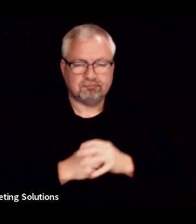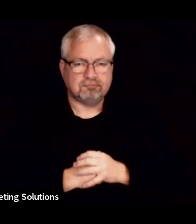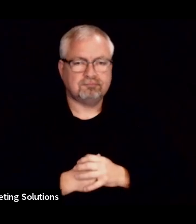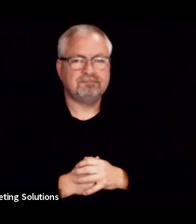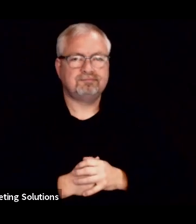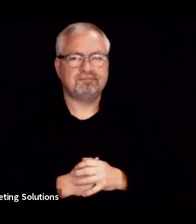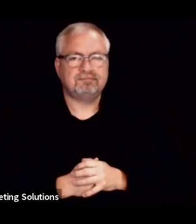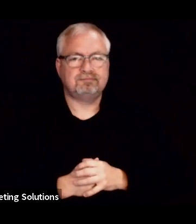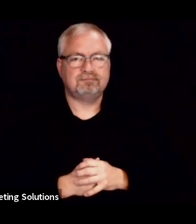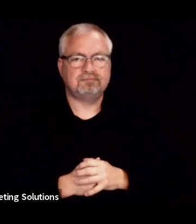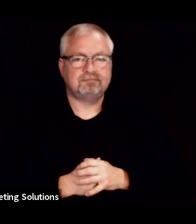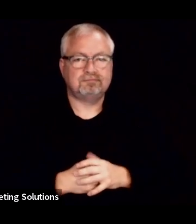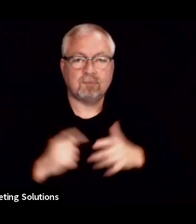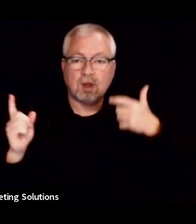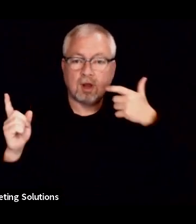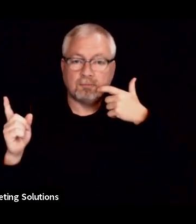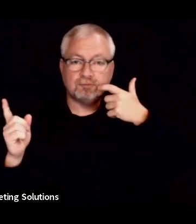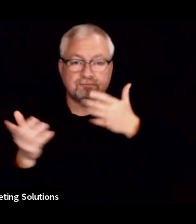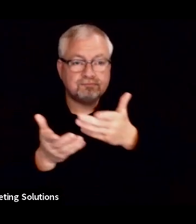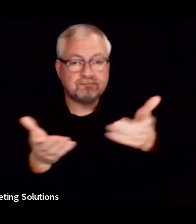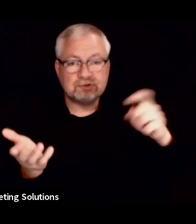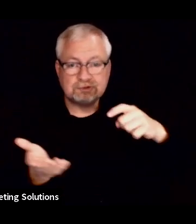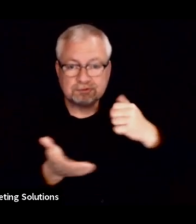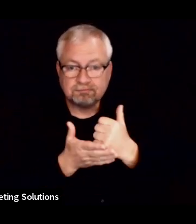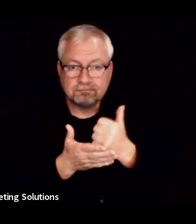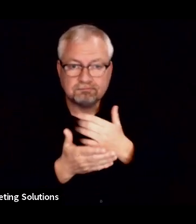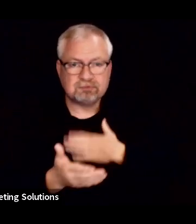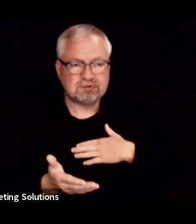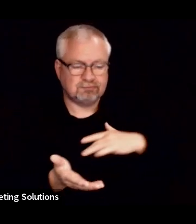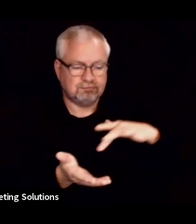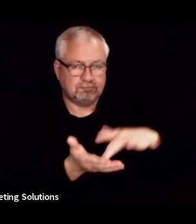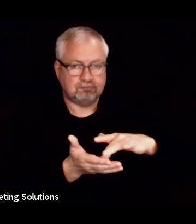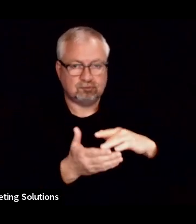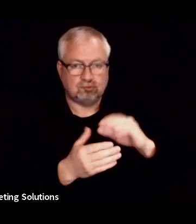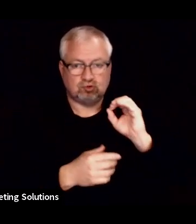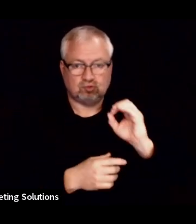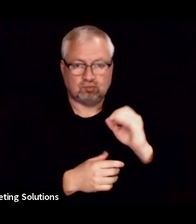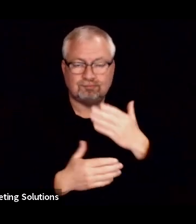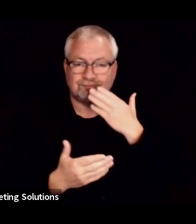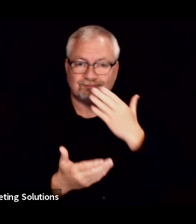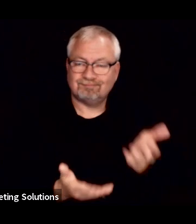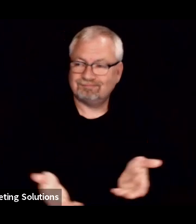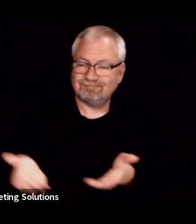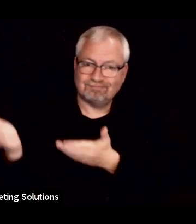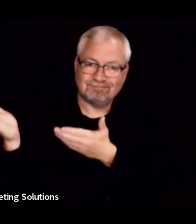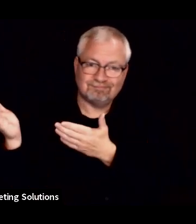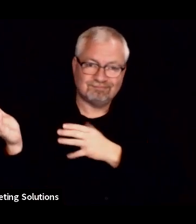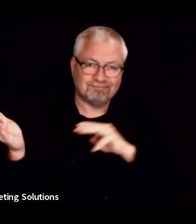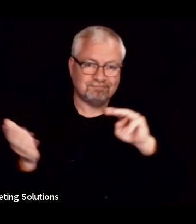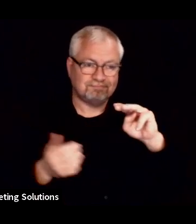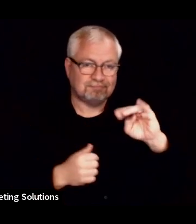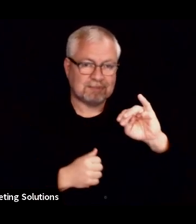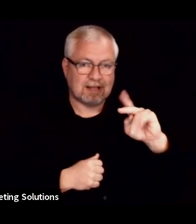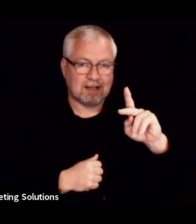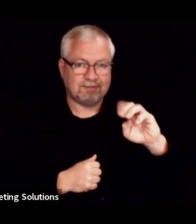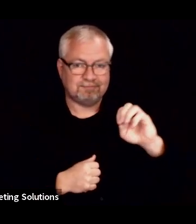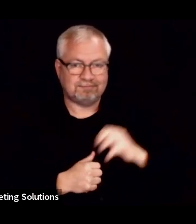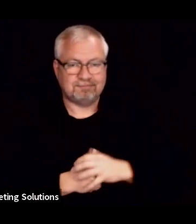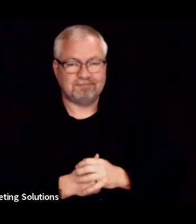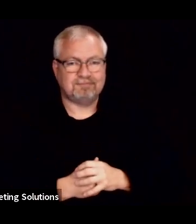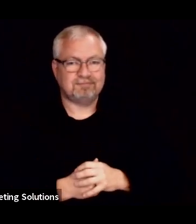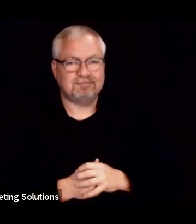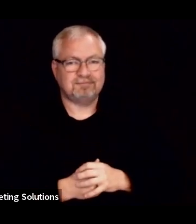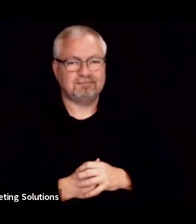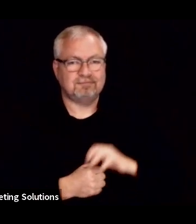assistance, press *0. Thank you. I would now like to hand the conference over to your speaker today, Mr. Michael